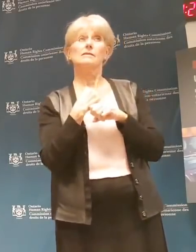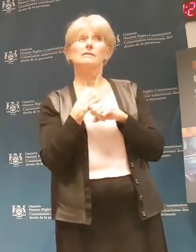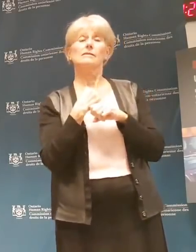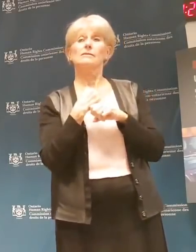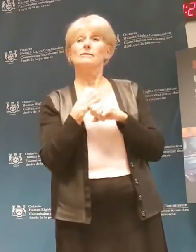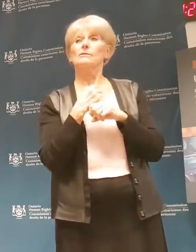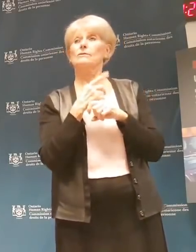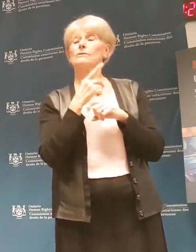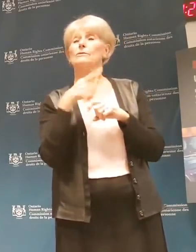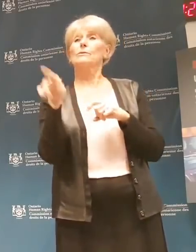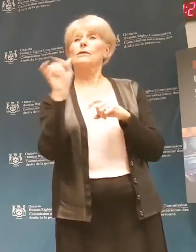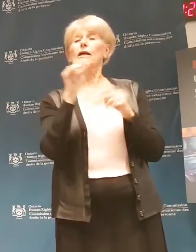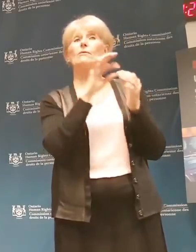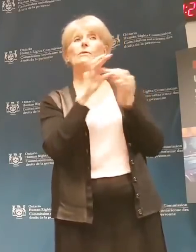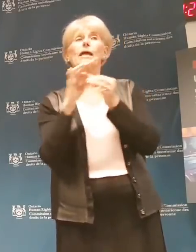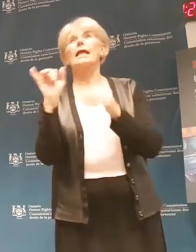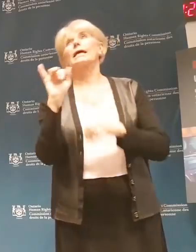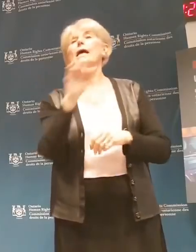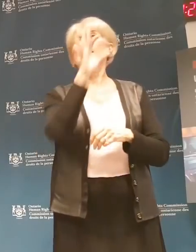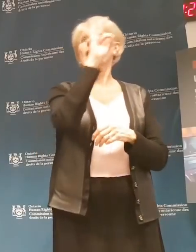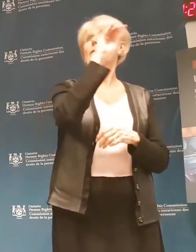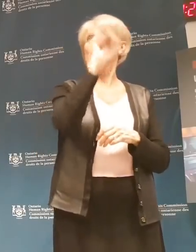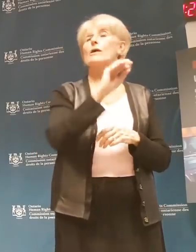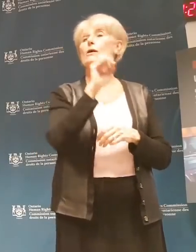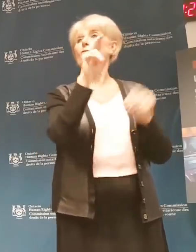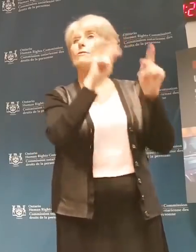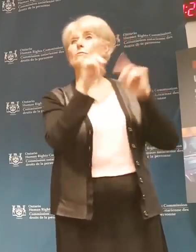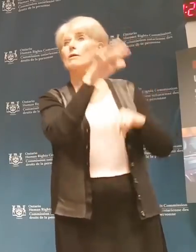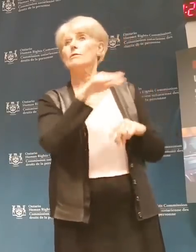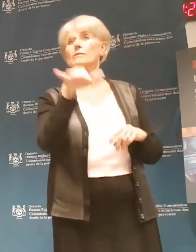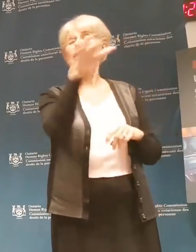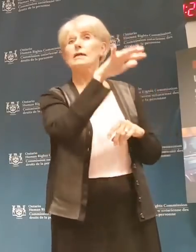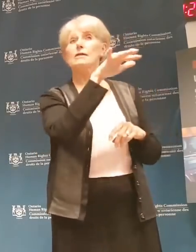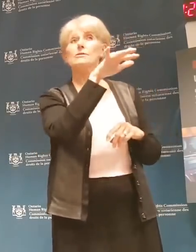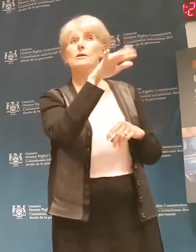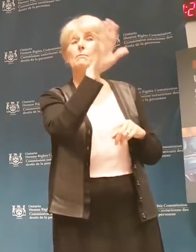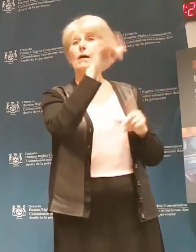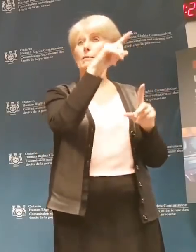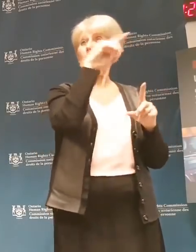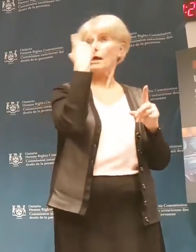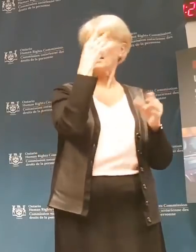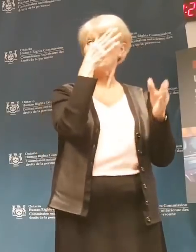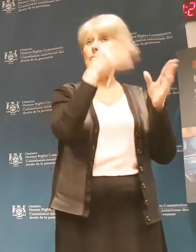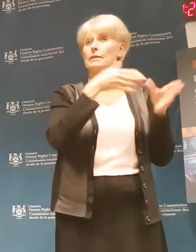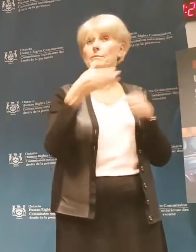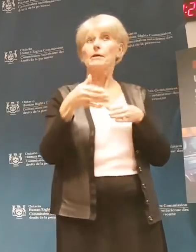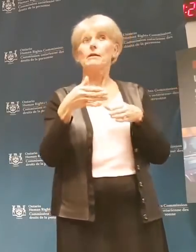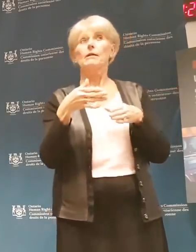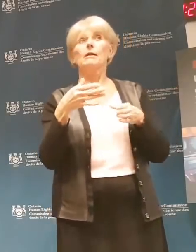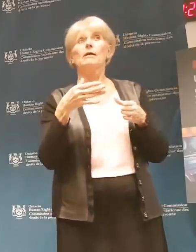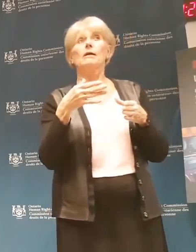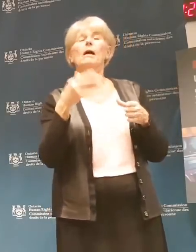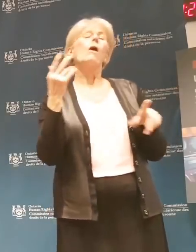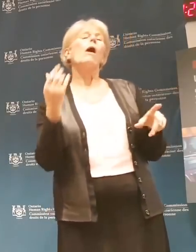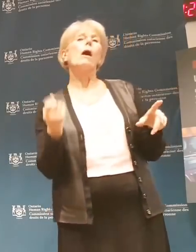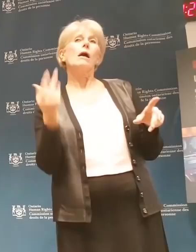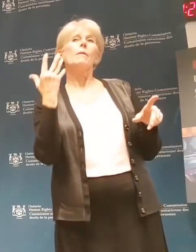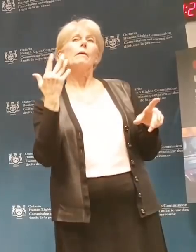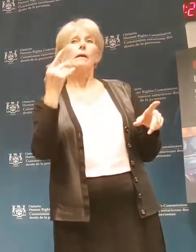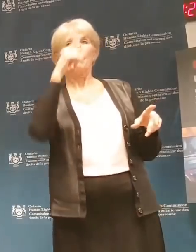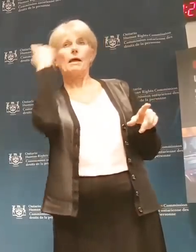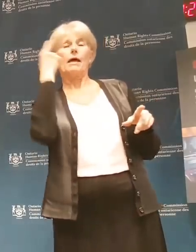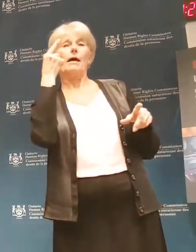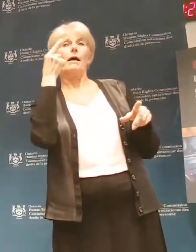could relate to, 9% of the population are made up by Black people. They're going to ask how many